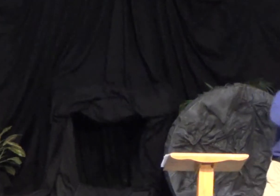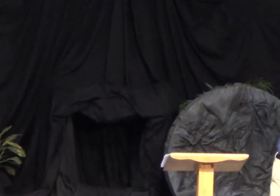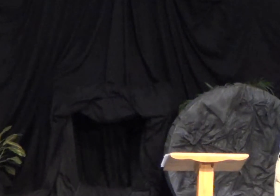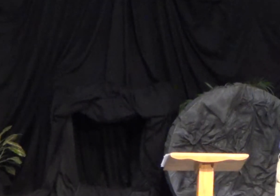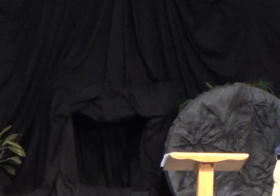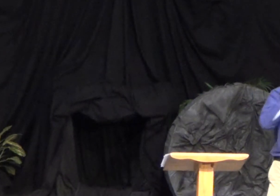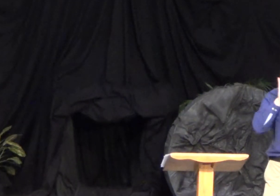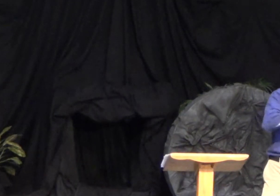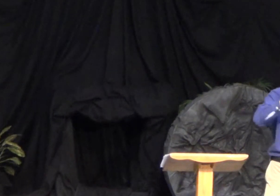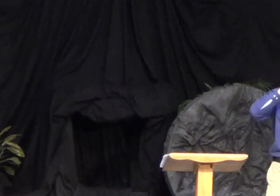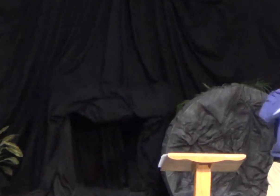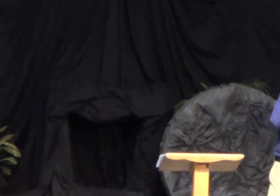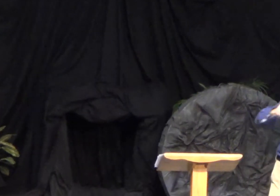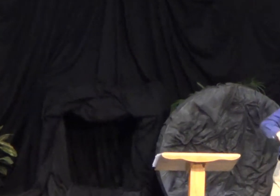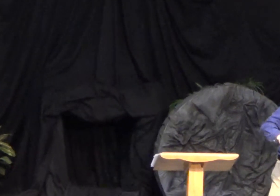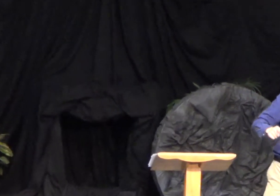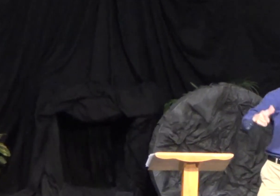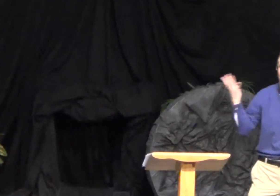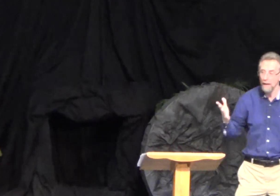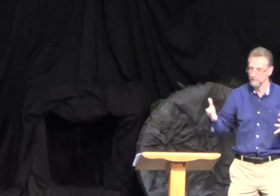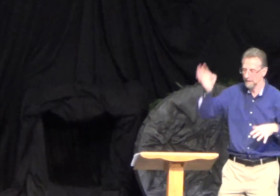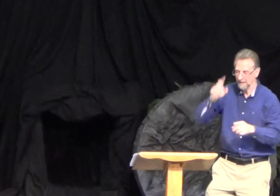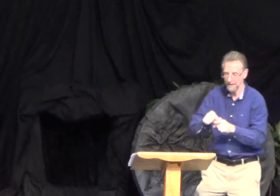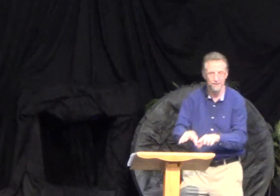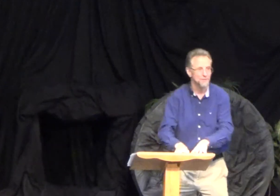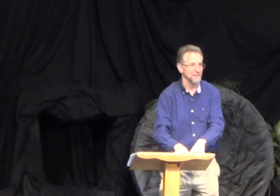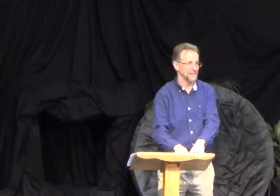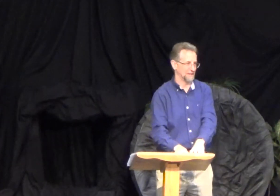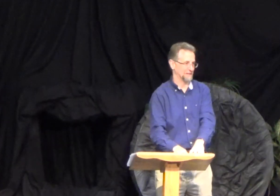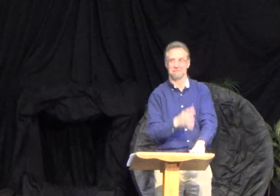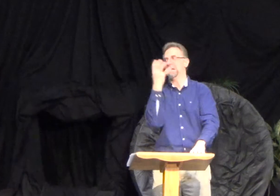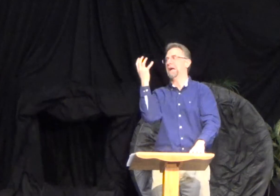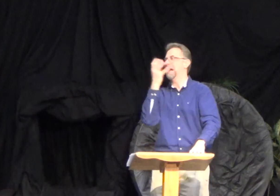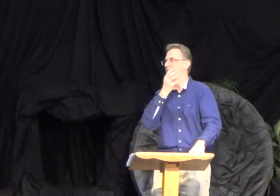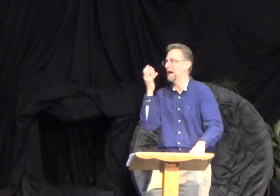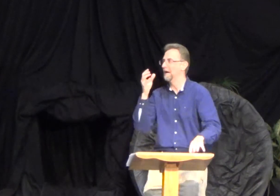them through their culture, through their language.